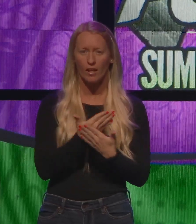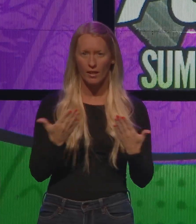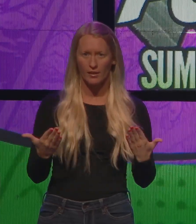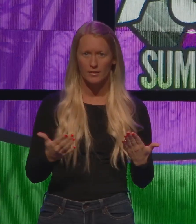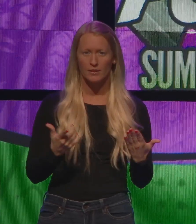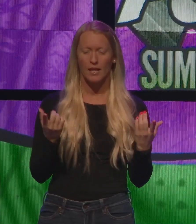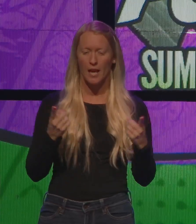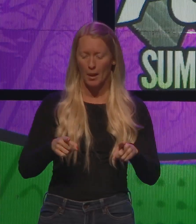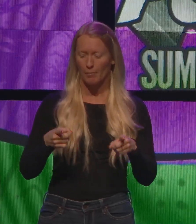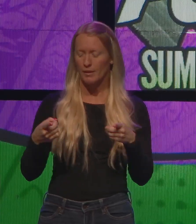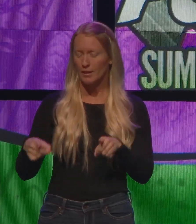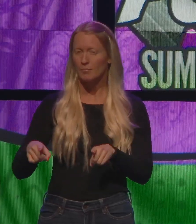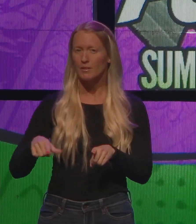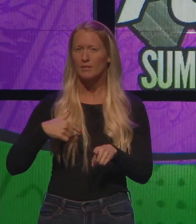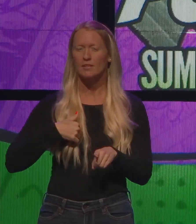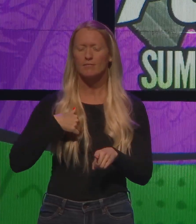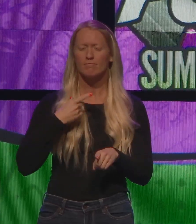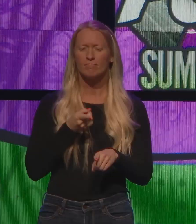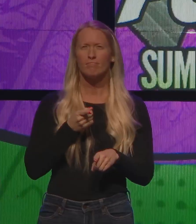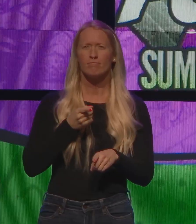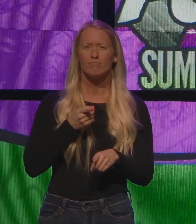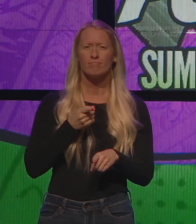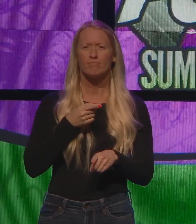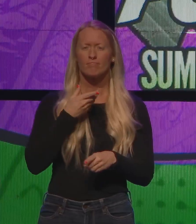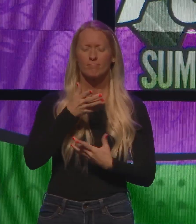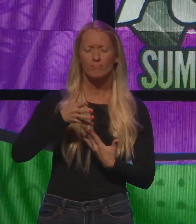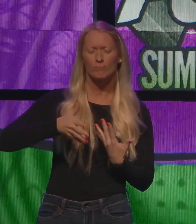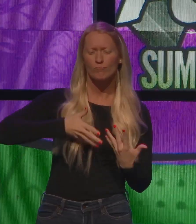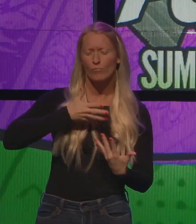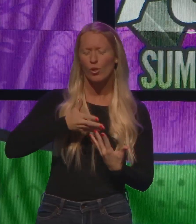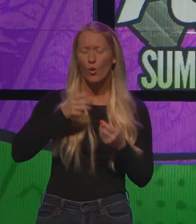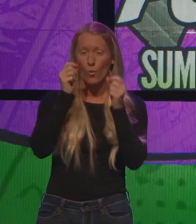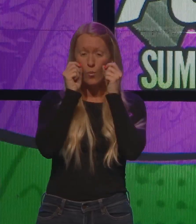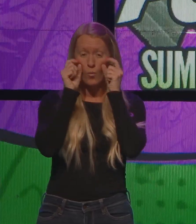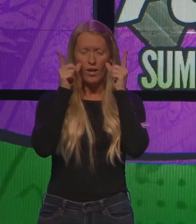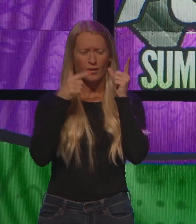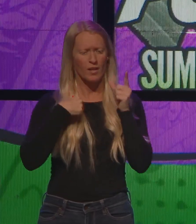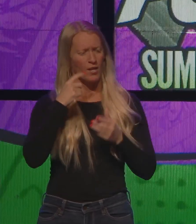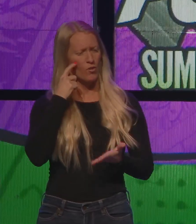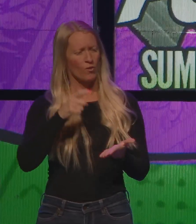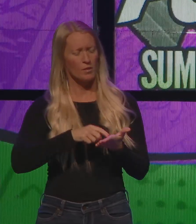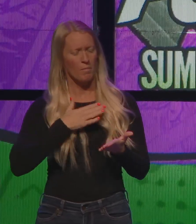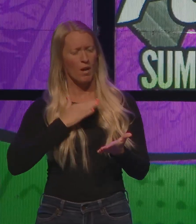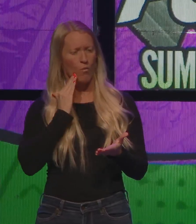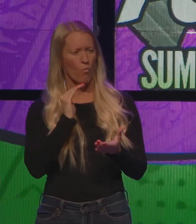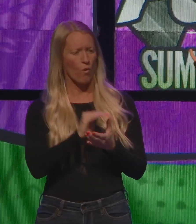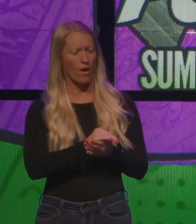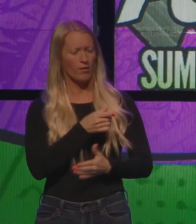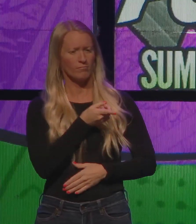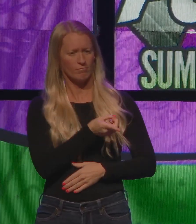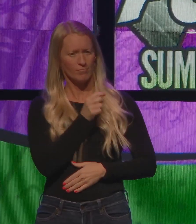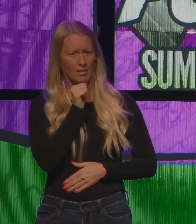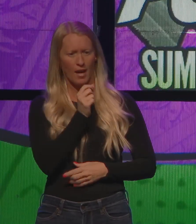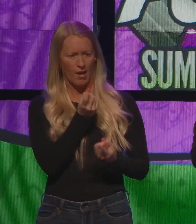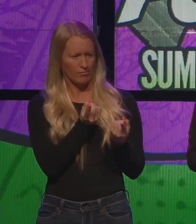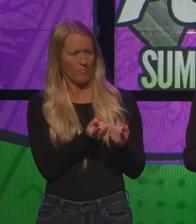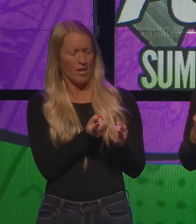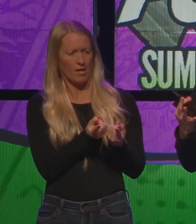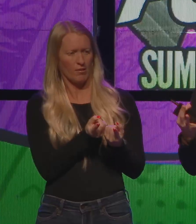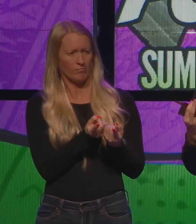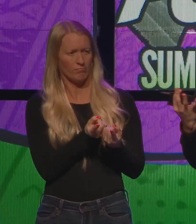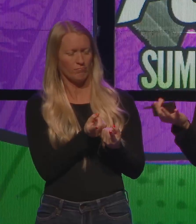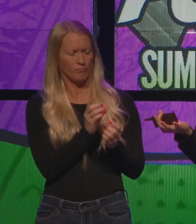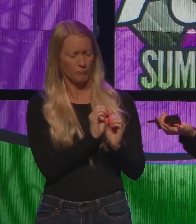awake. I kind of look over, notice that my wife is not in bed, think that's kind of odd, and notice that our bathroom light is